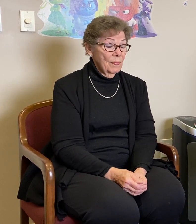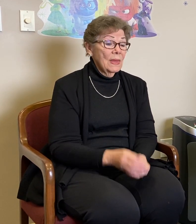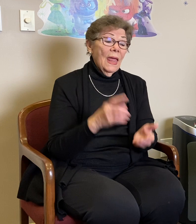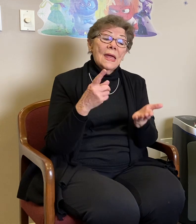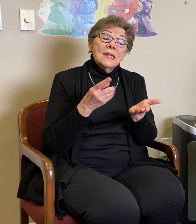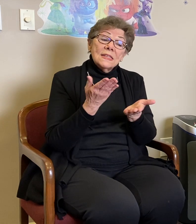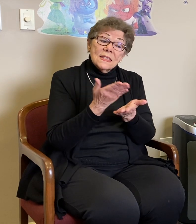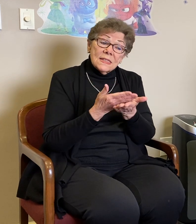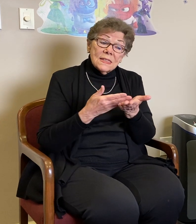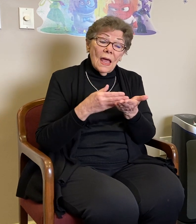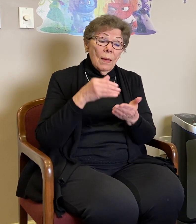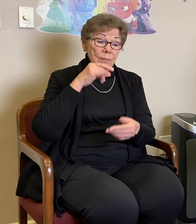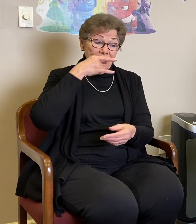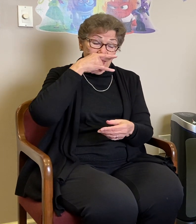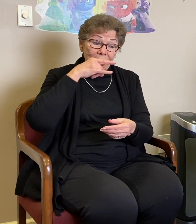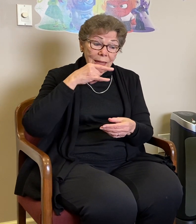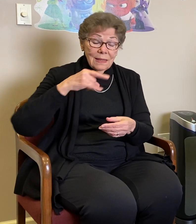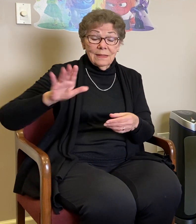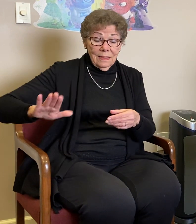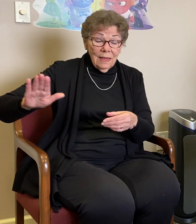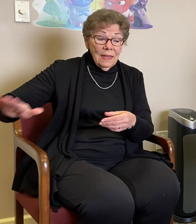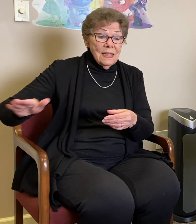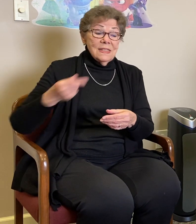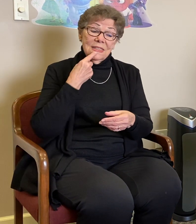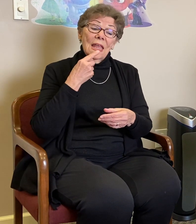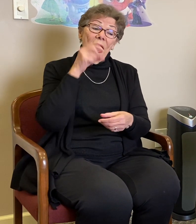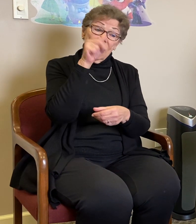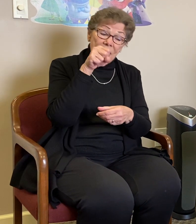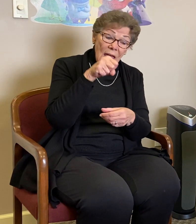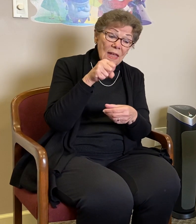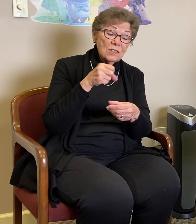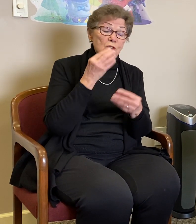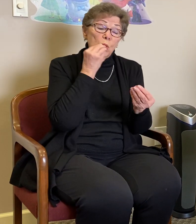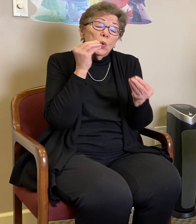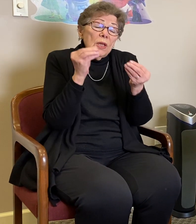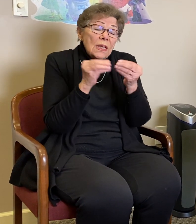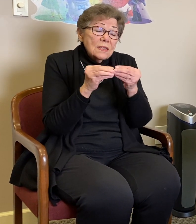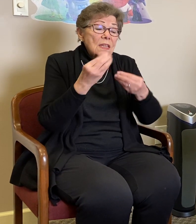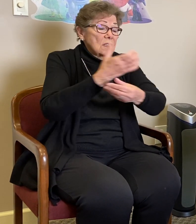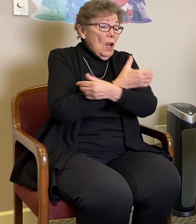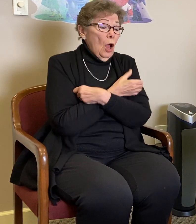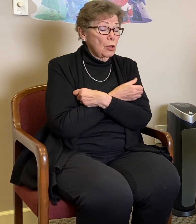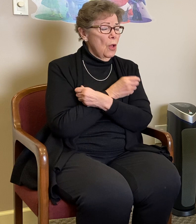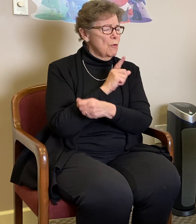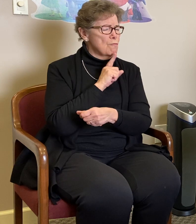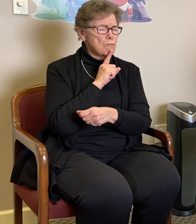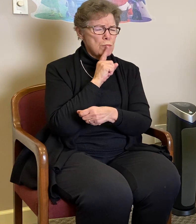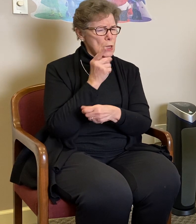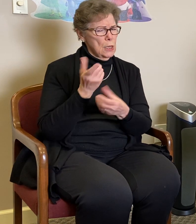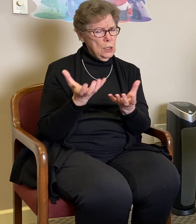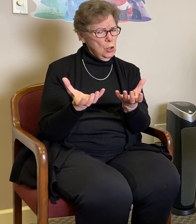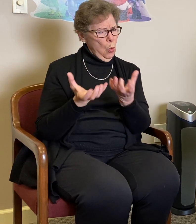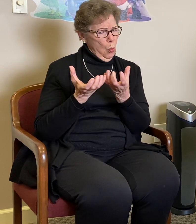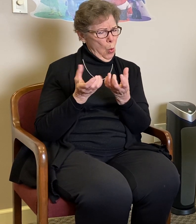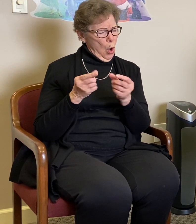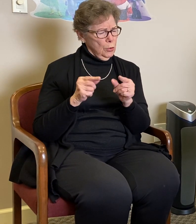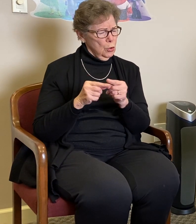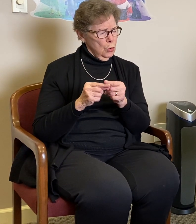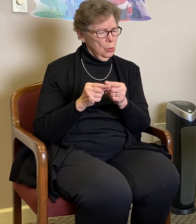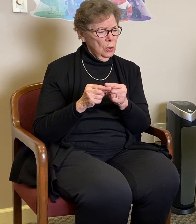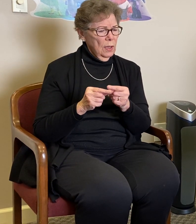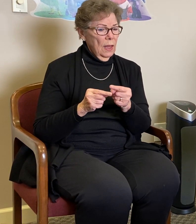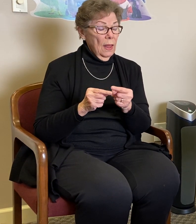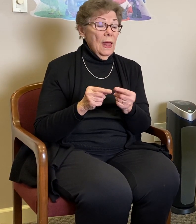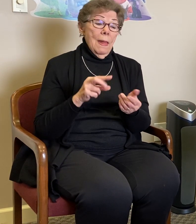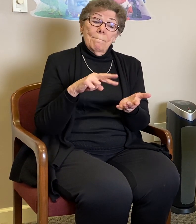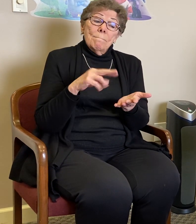Some kids say yes to kisses and hugs when they really don't want a kiss or hug. This might